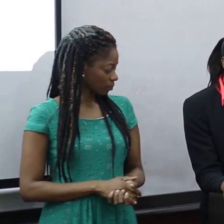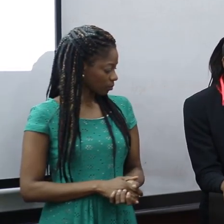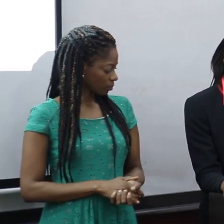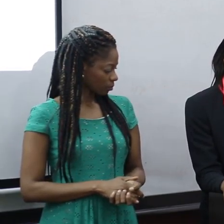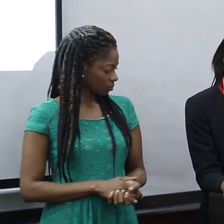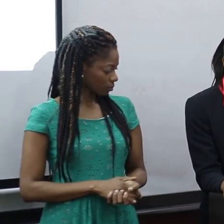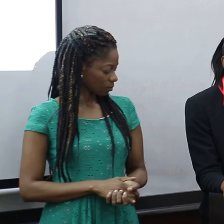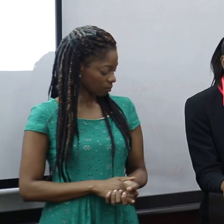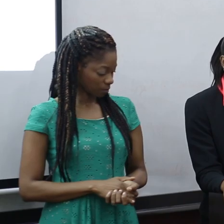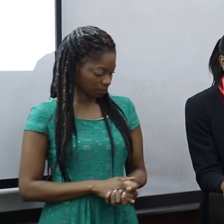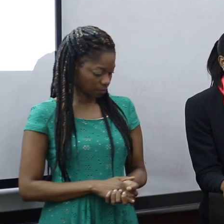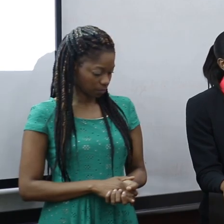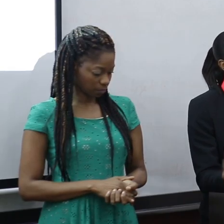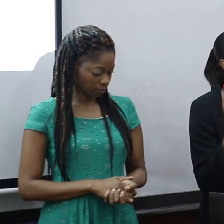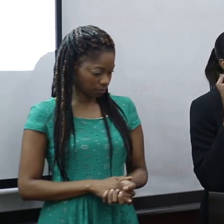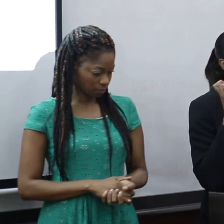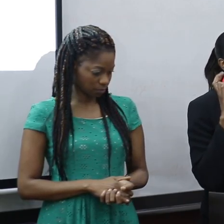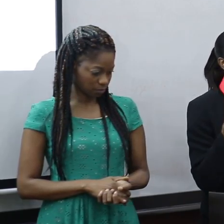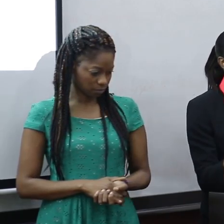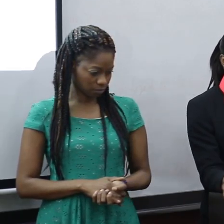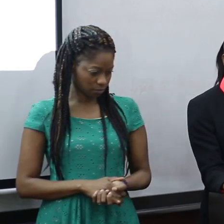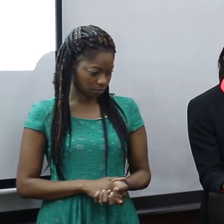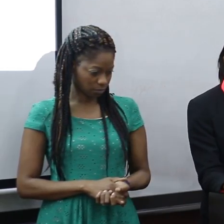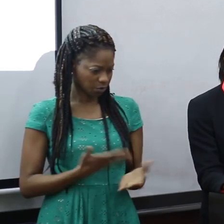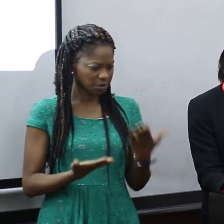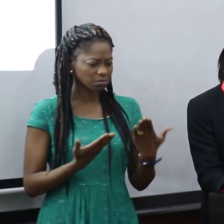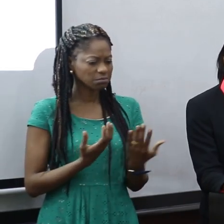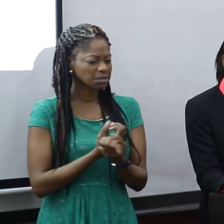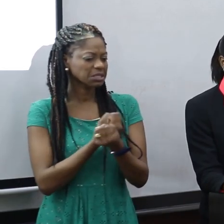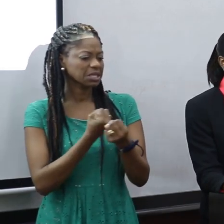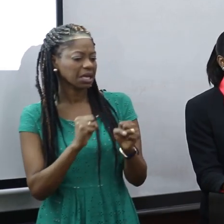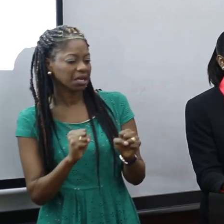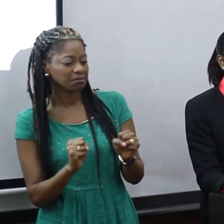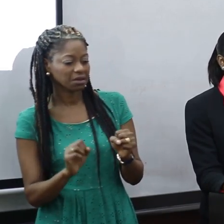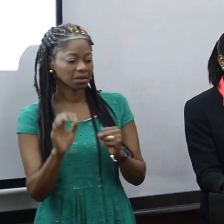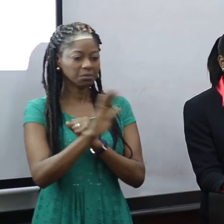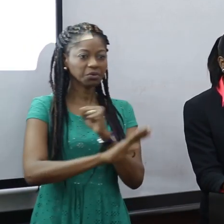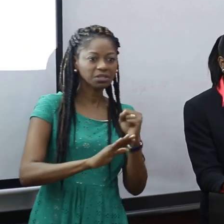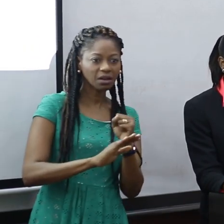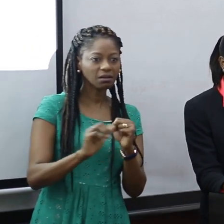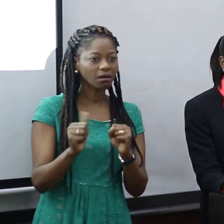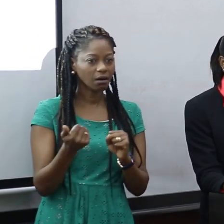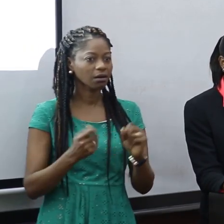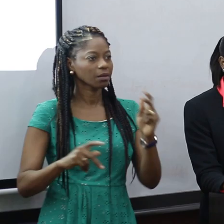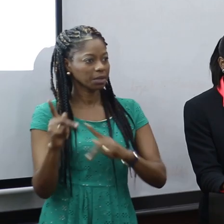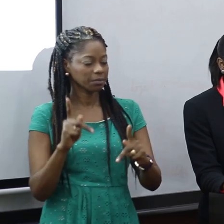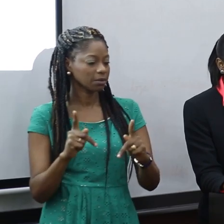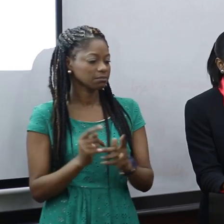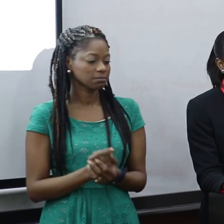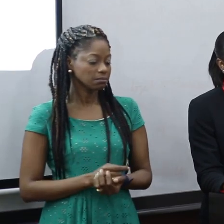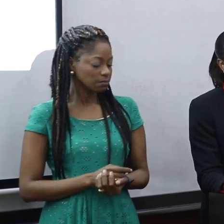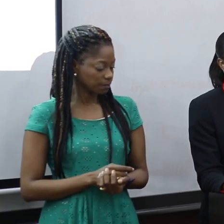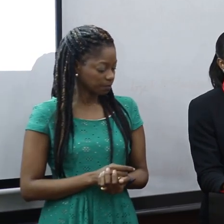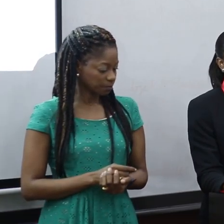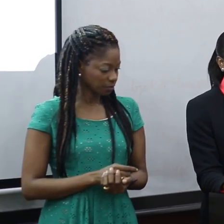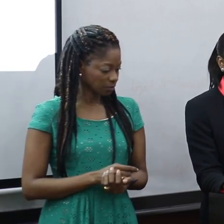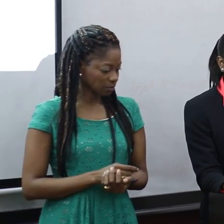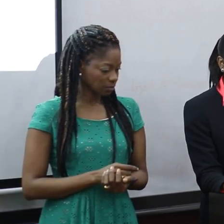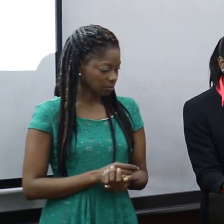Also problematic is the use of safety or protection of others as a criteria for detention. This is